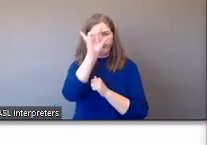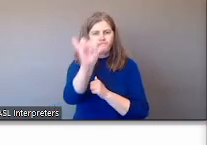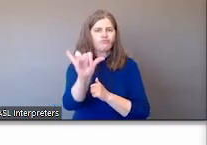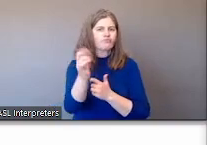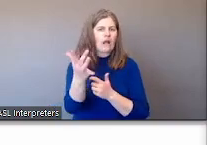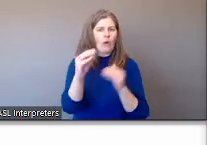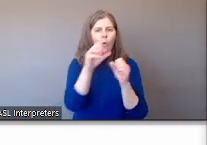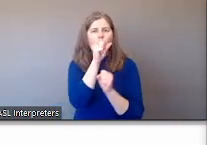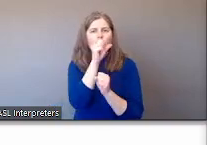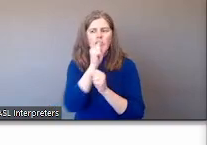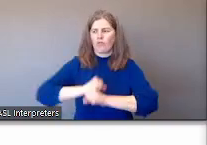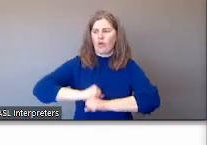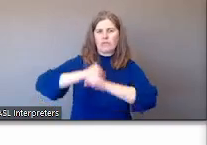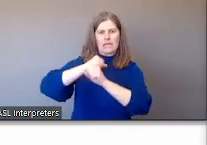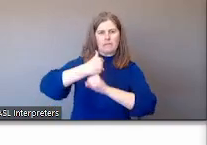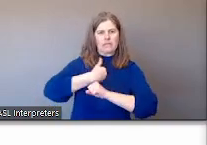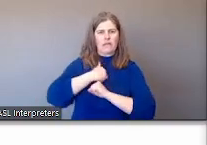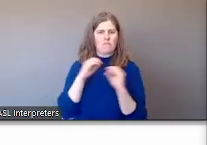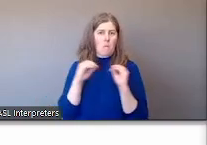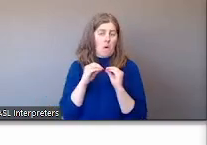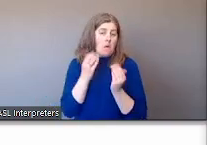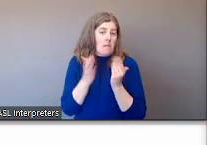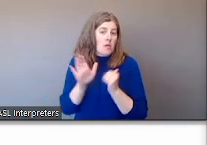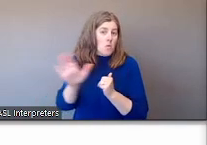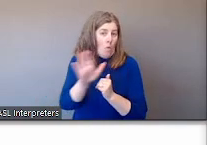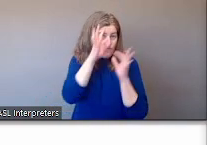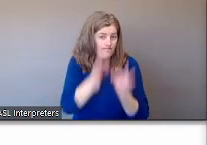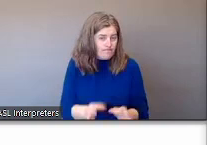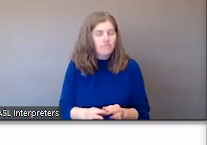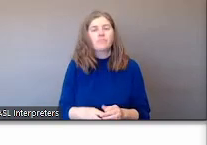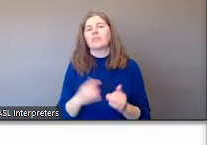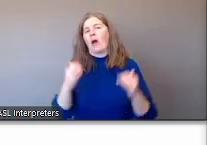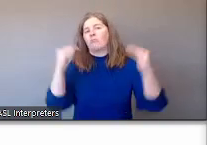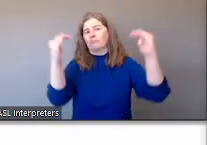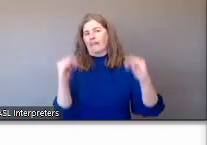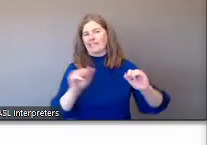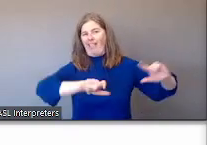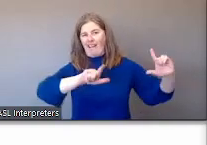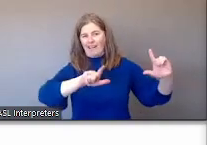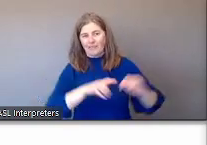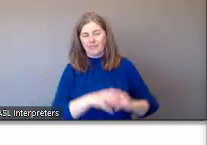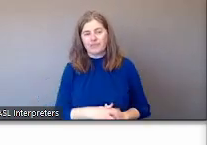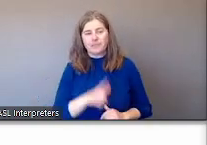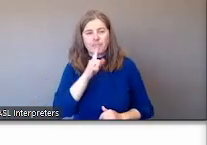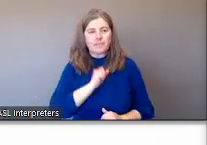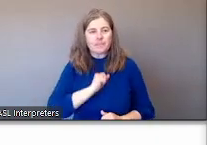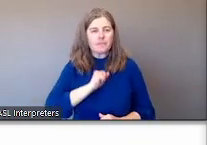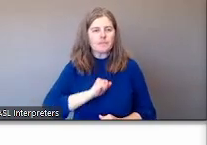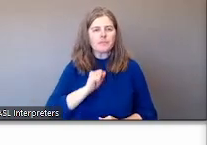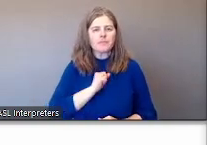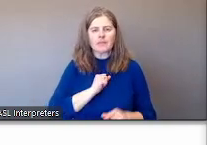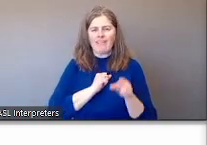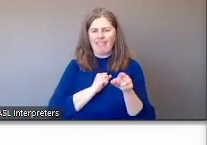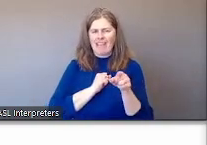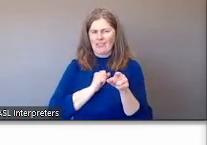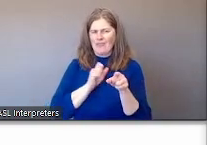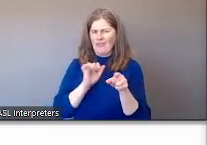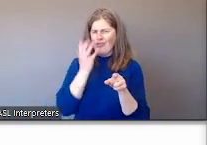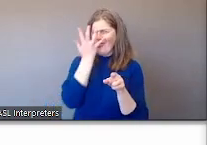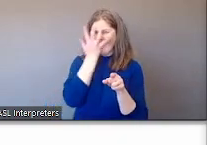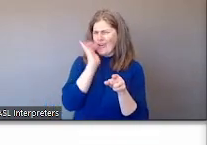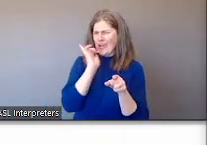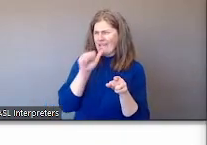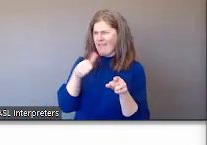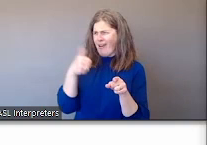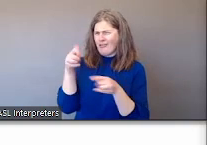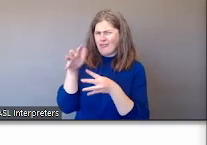more. Okay, next slide. So this, this looks suspiciously like the other